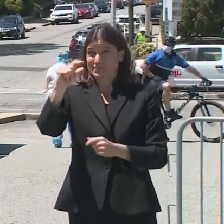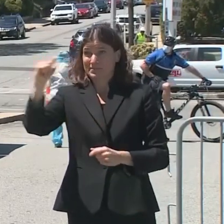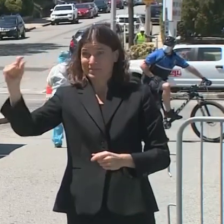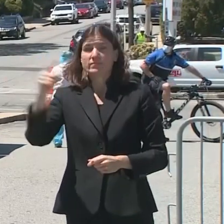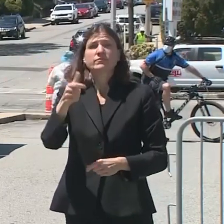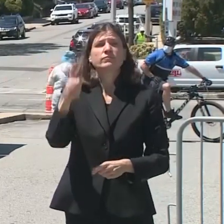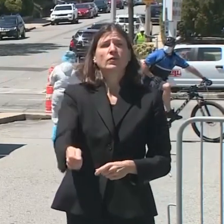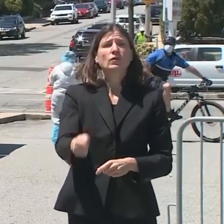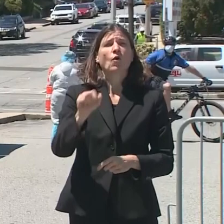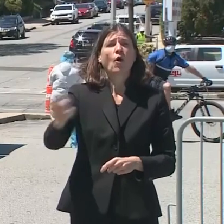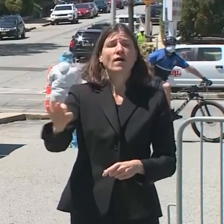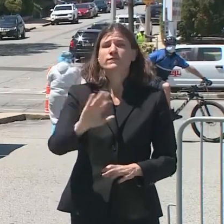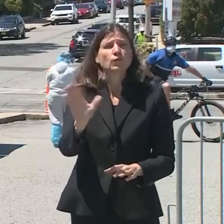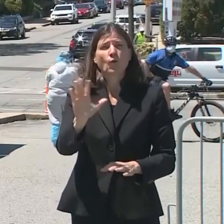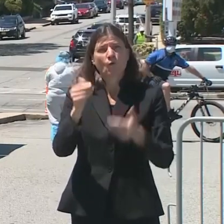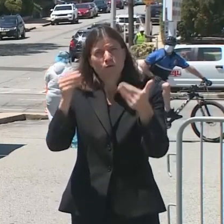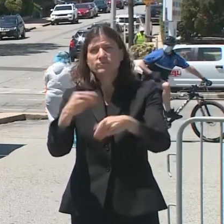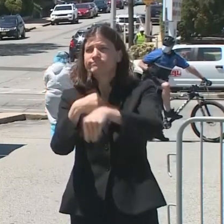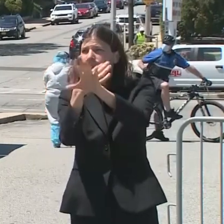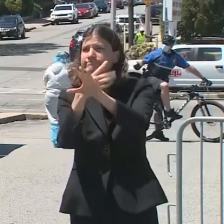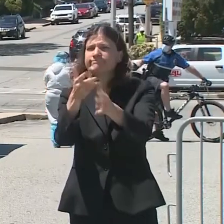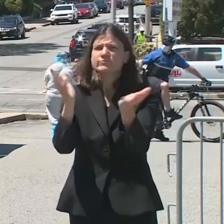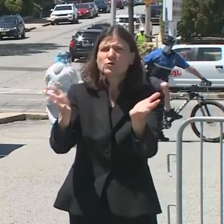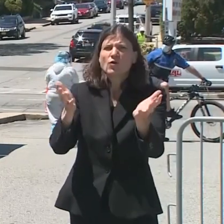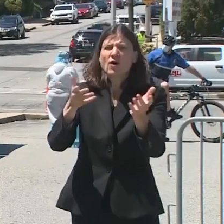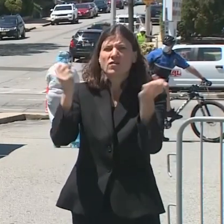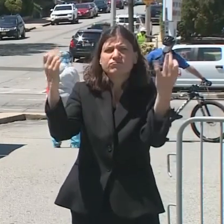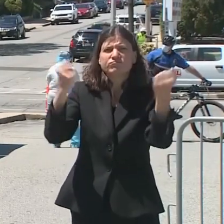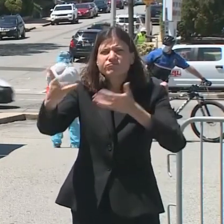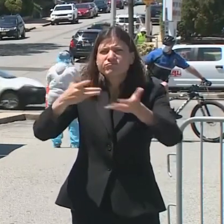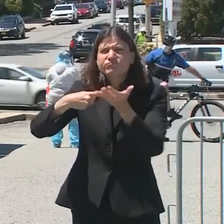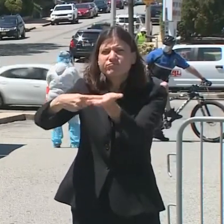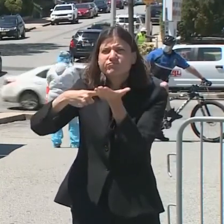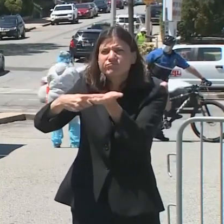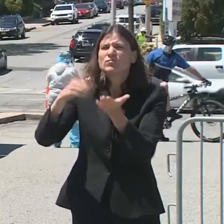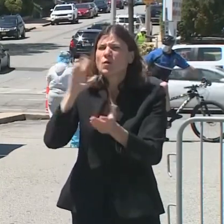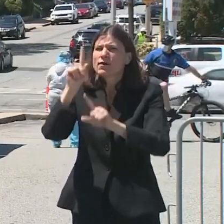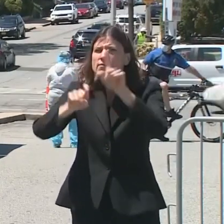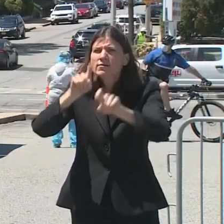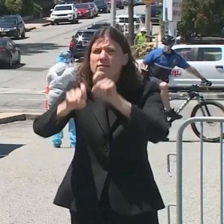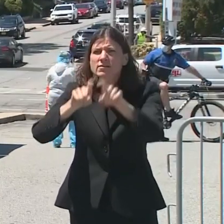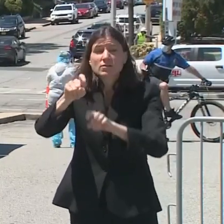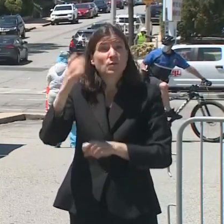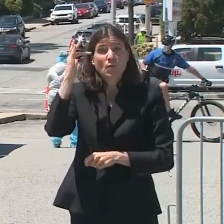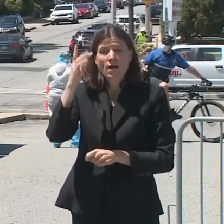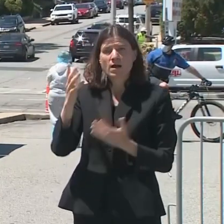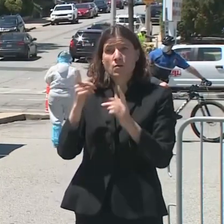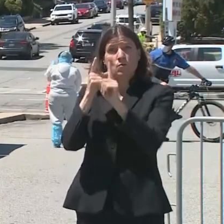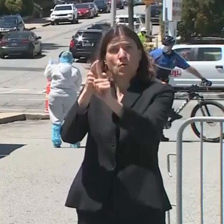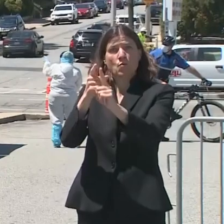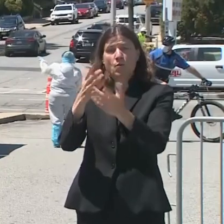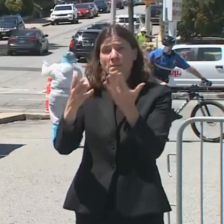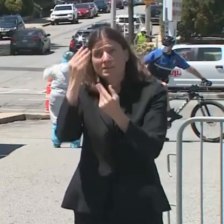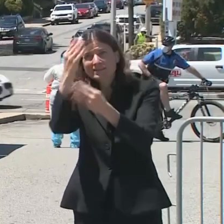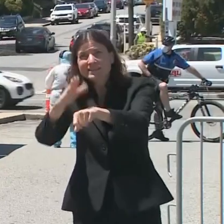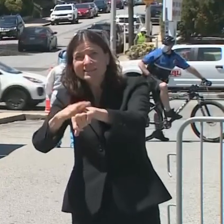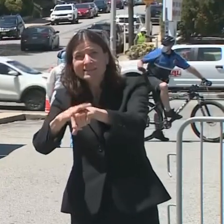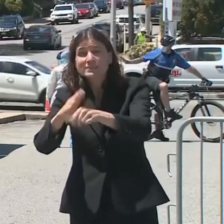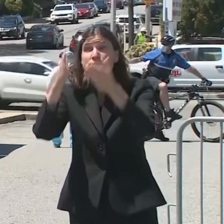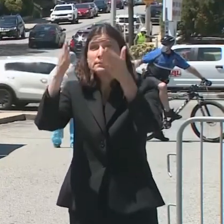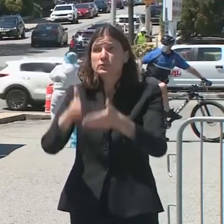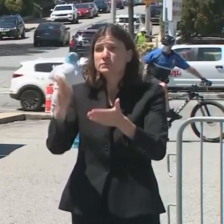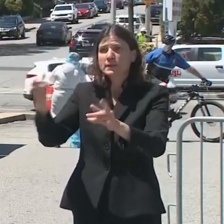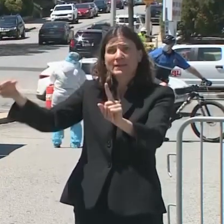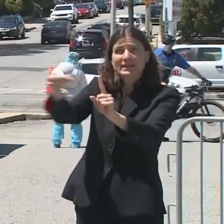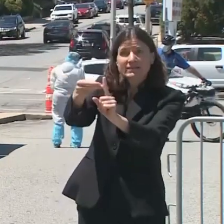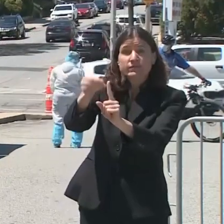to push back against the virus and to work with others to contain the spread. This, in many respects, if you get one of these